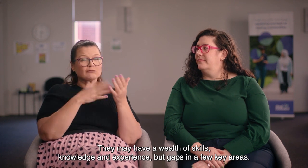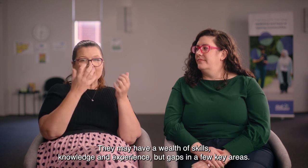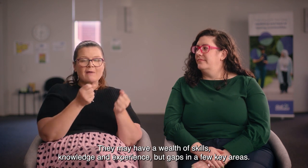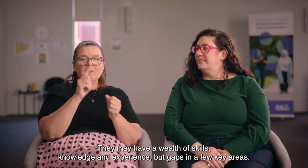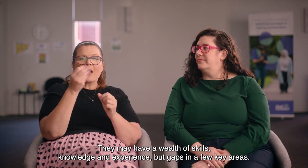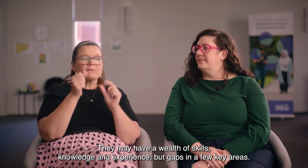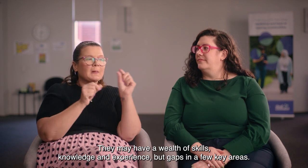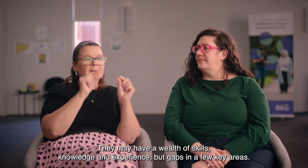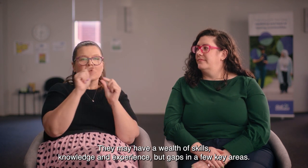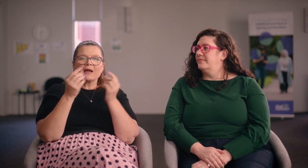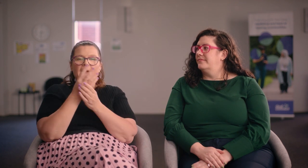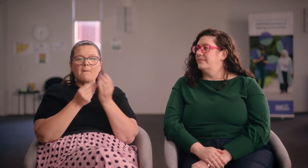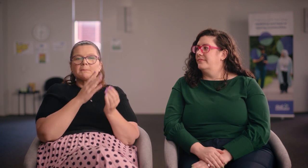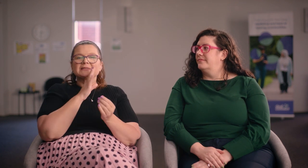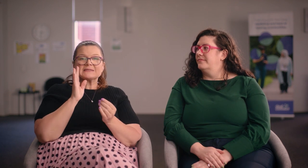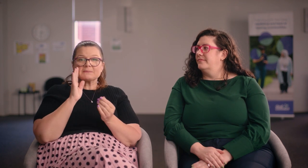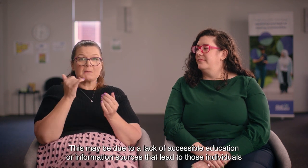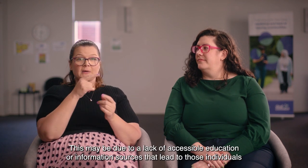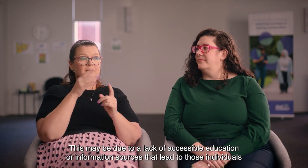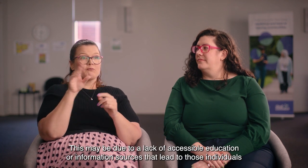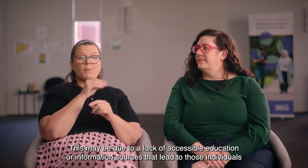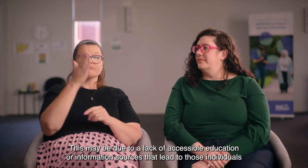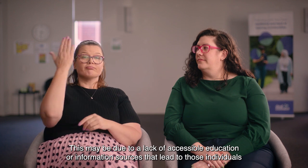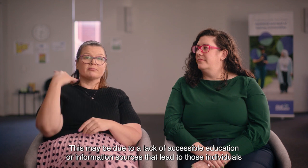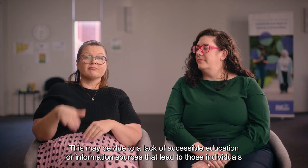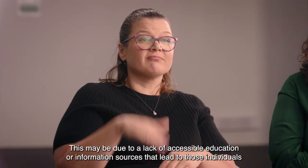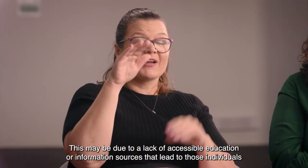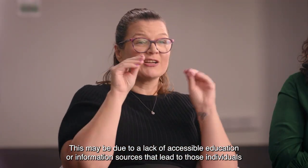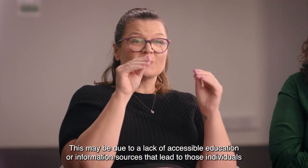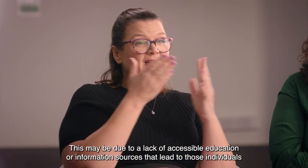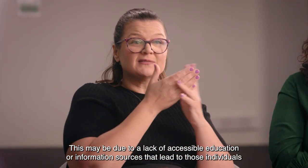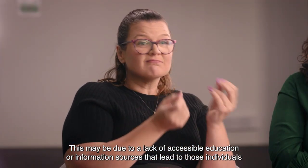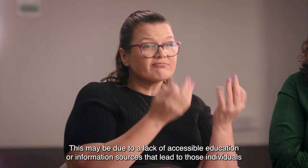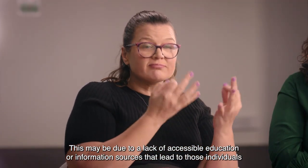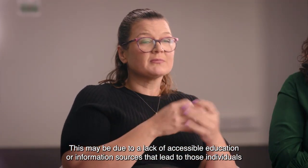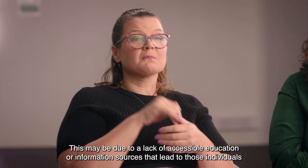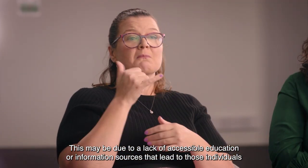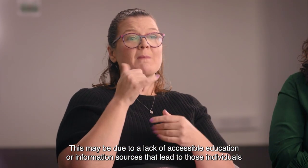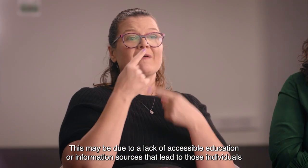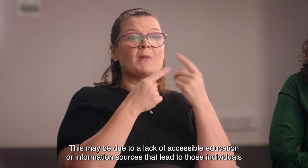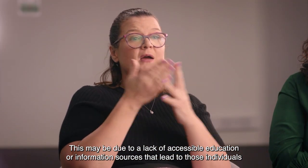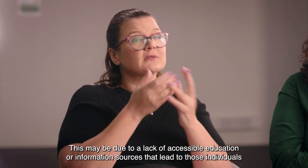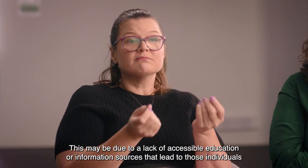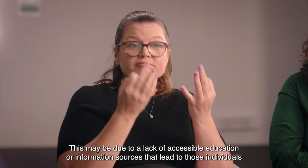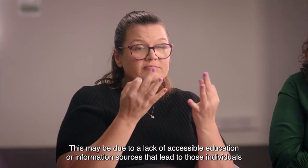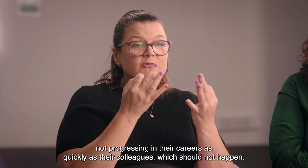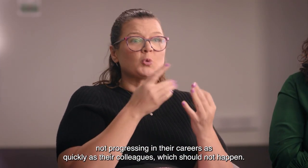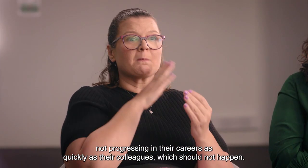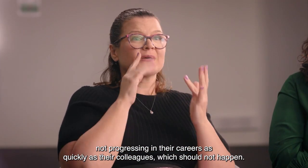gaps in a few key areas. This may be due to a lack of accessible education or information sources that lead to those individuals not progressing